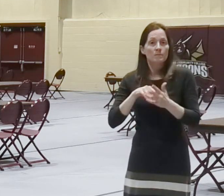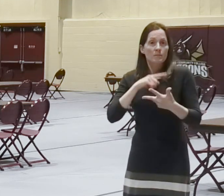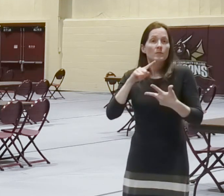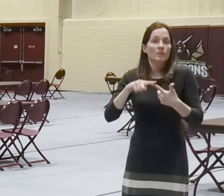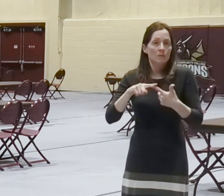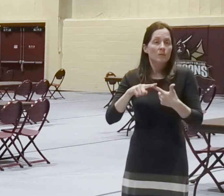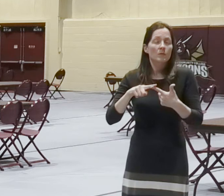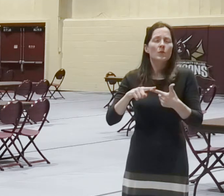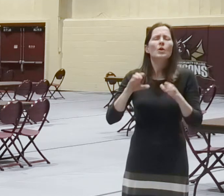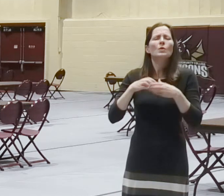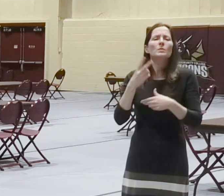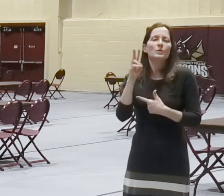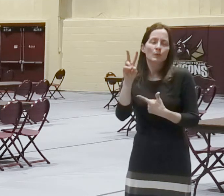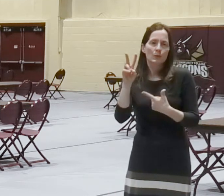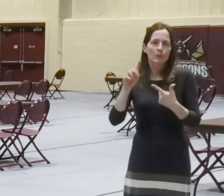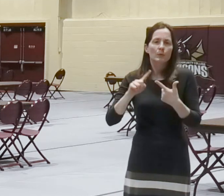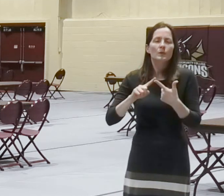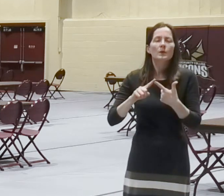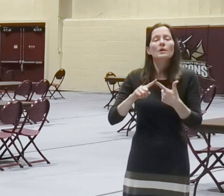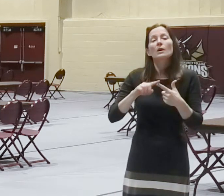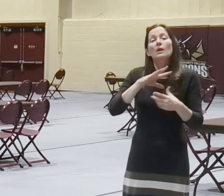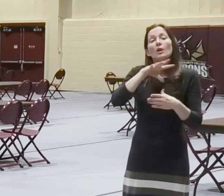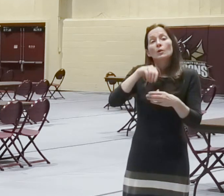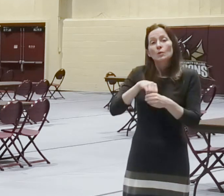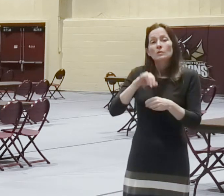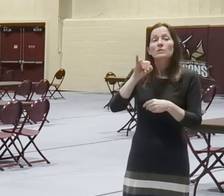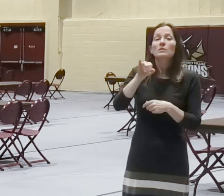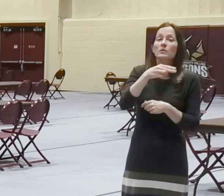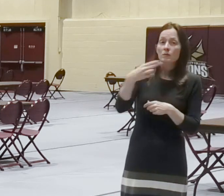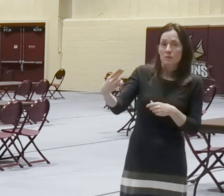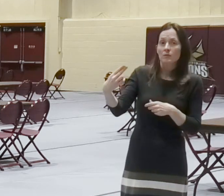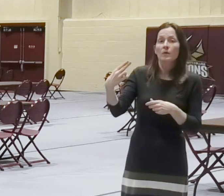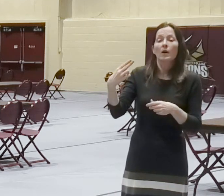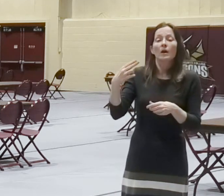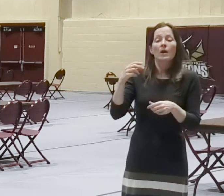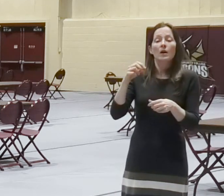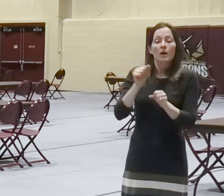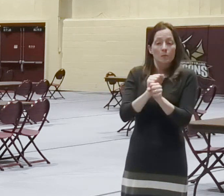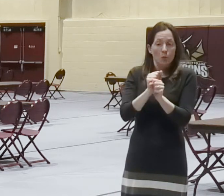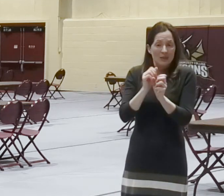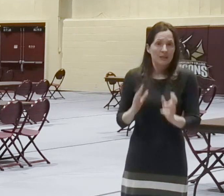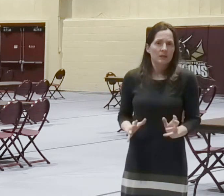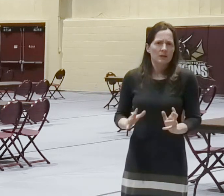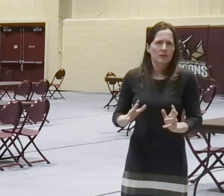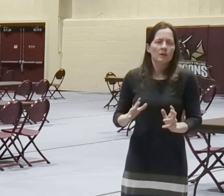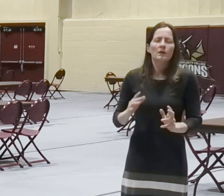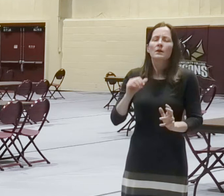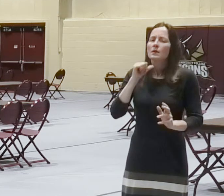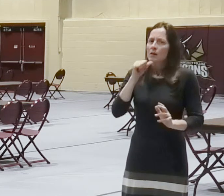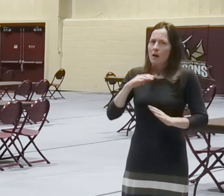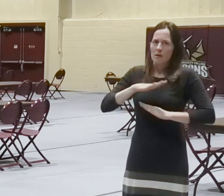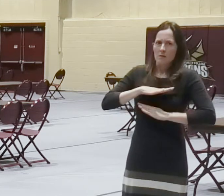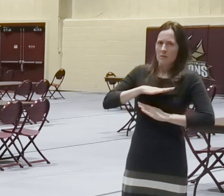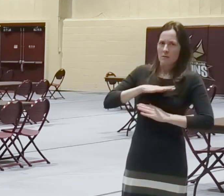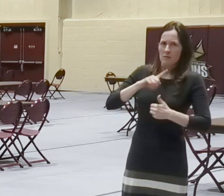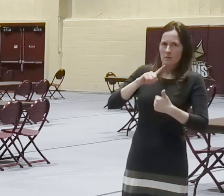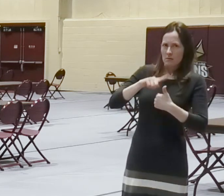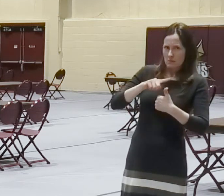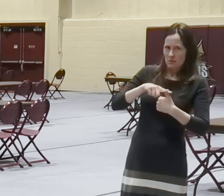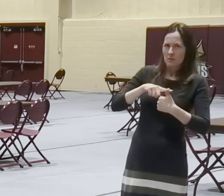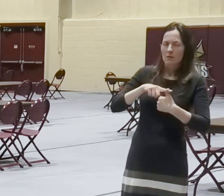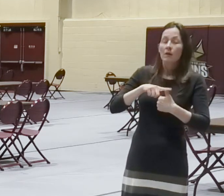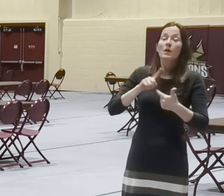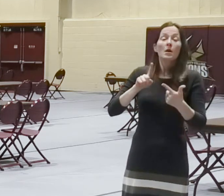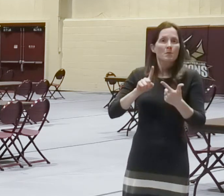2. Group 2 for us includes Johns Hopkins Medicine employees who did not meet the criteria for Group 1, but who provide essential